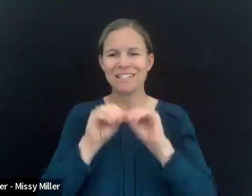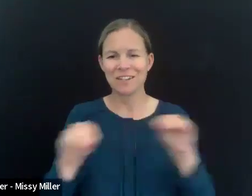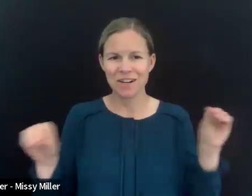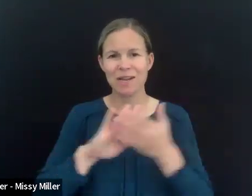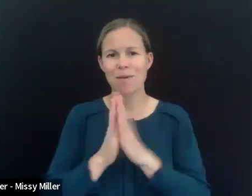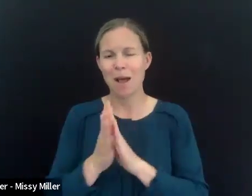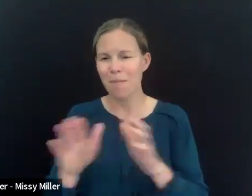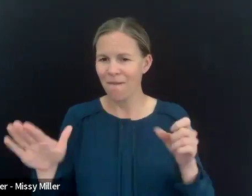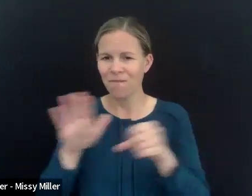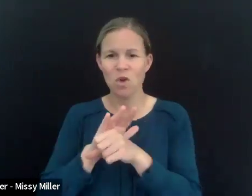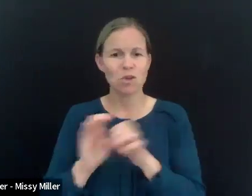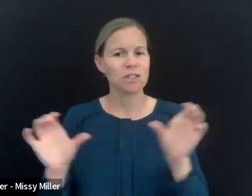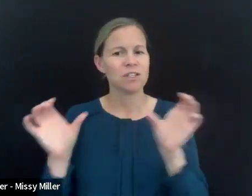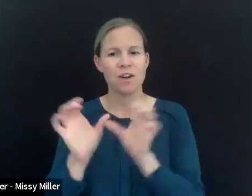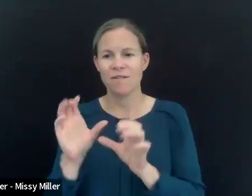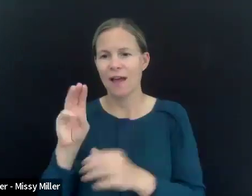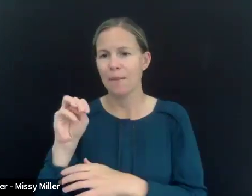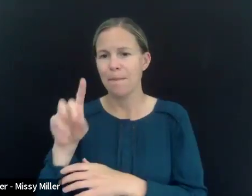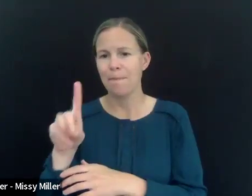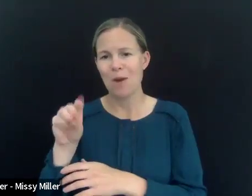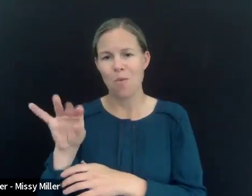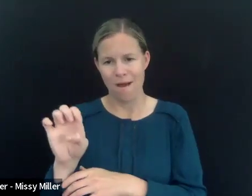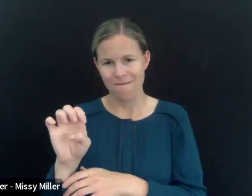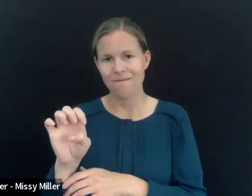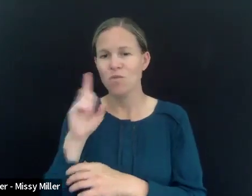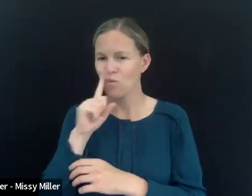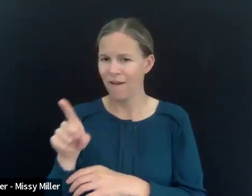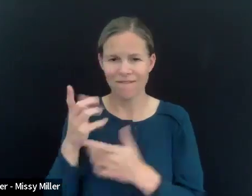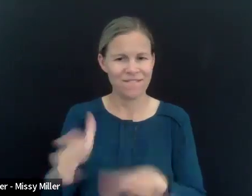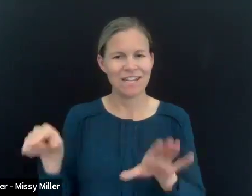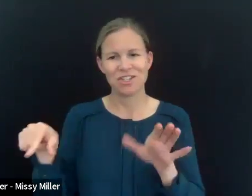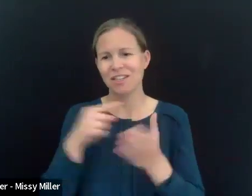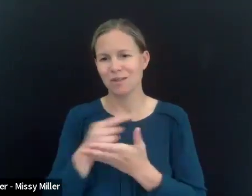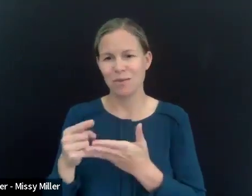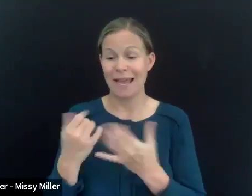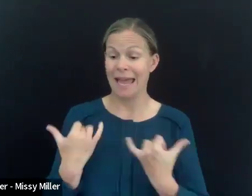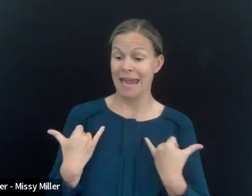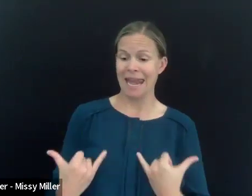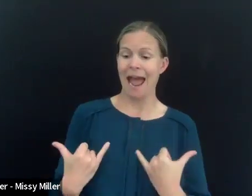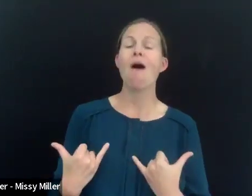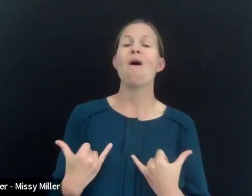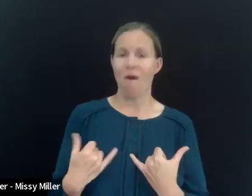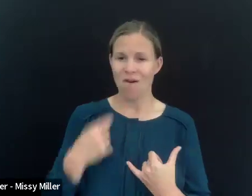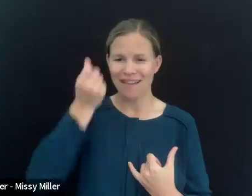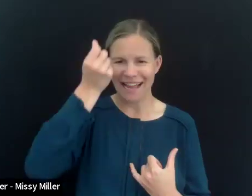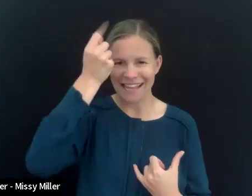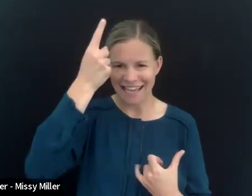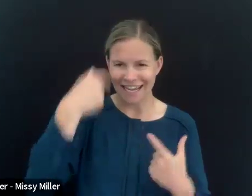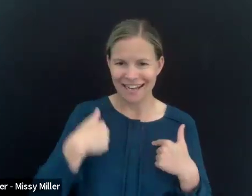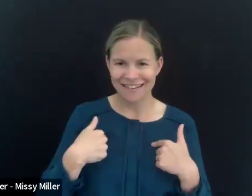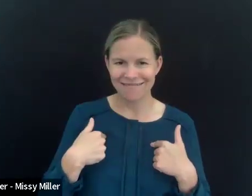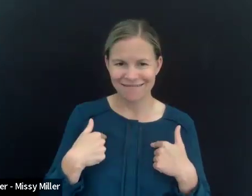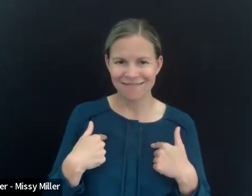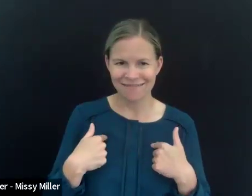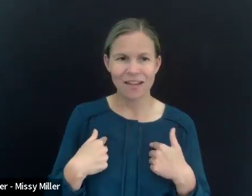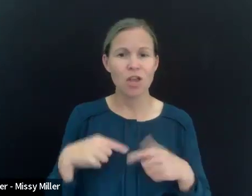midwife. And I get it. I understand why you told me that, because for one thing, you can't